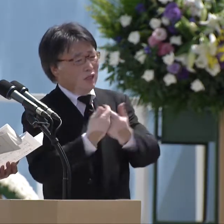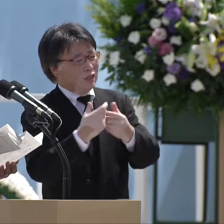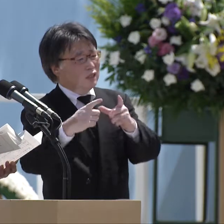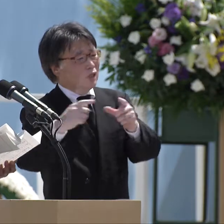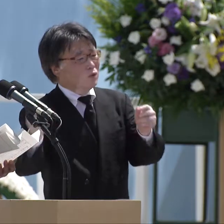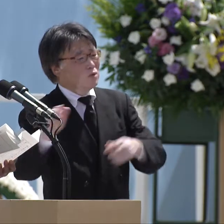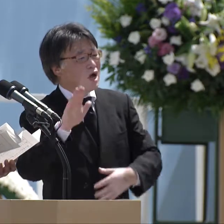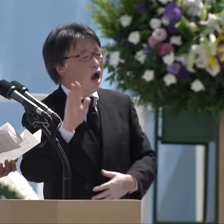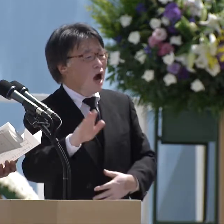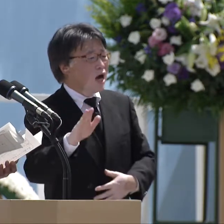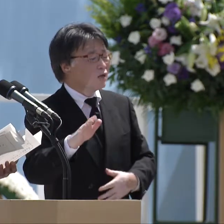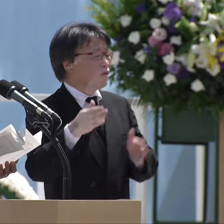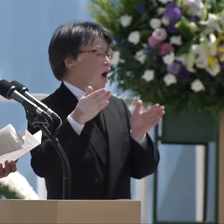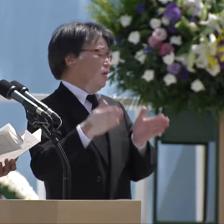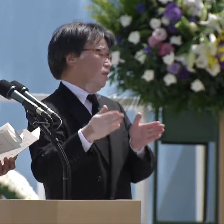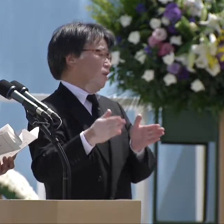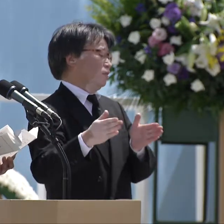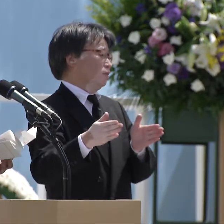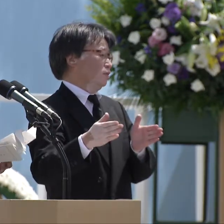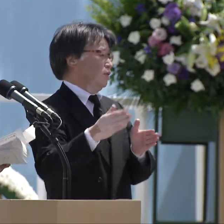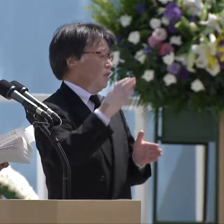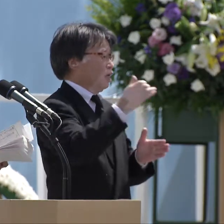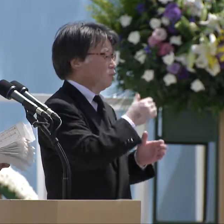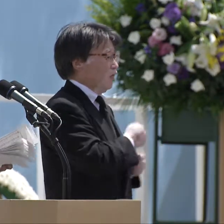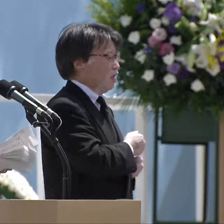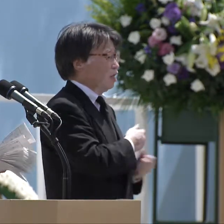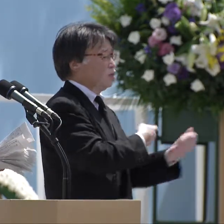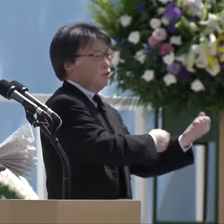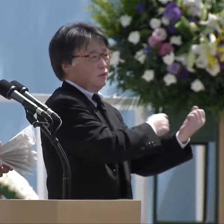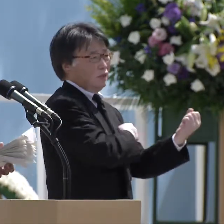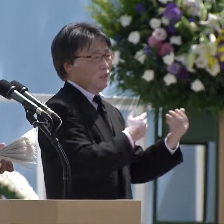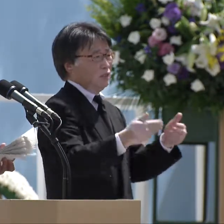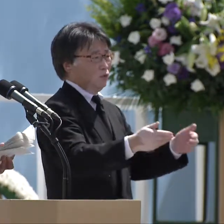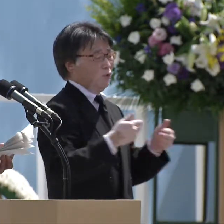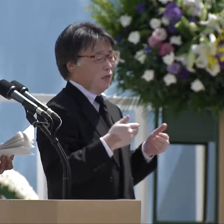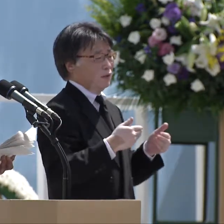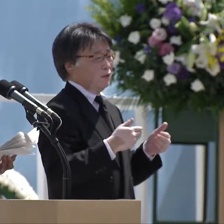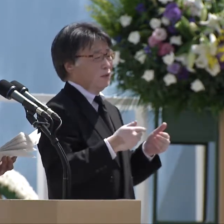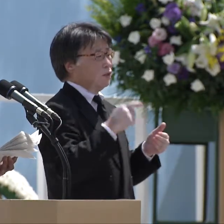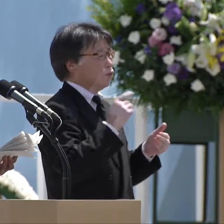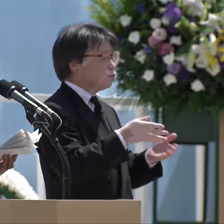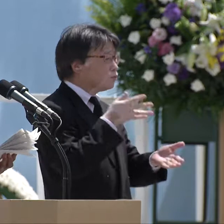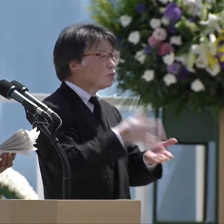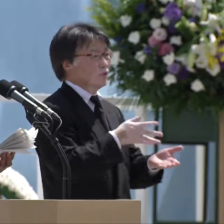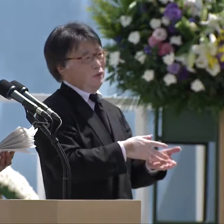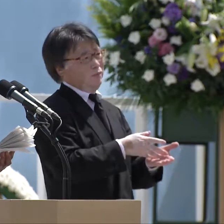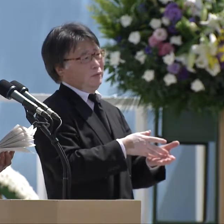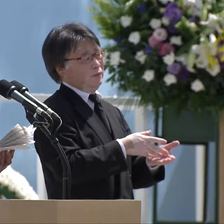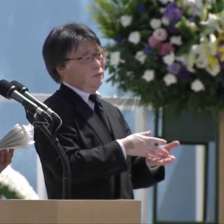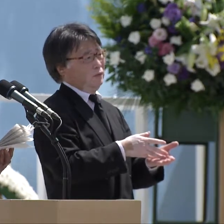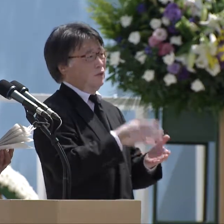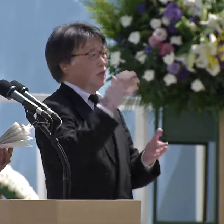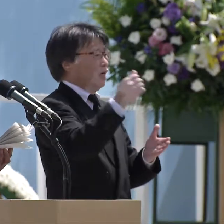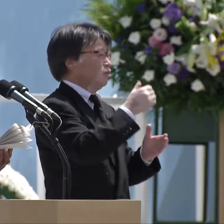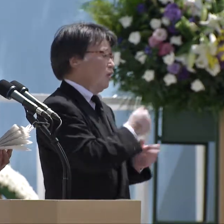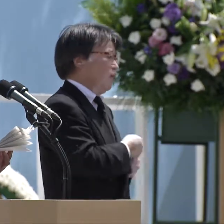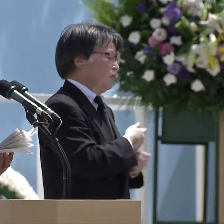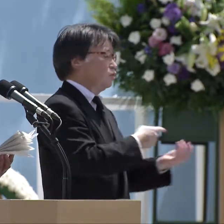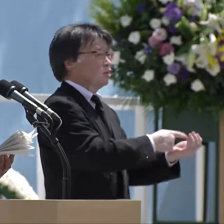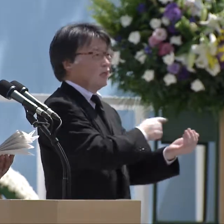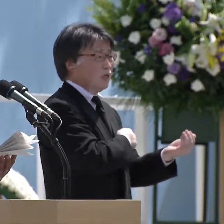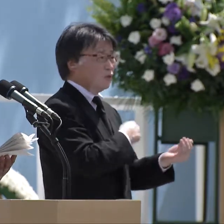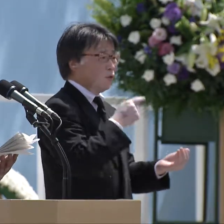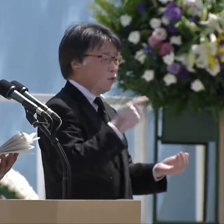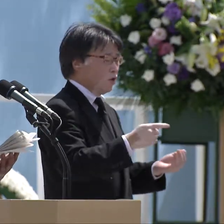We find this to be most unfortunate. Nuclear weapon states and their allies will continue continue to claim there is a need for nuclear deterrence